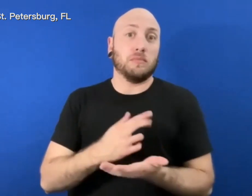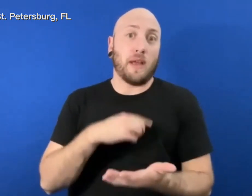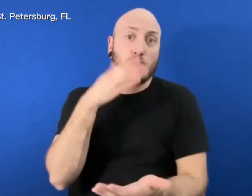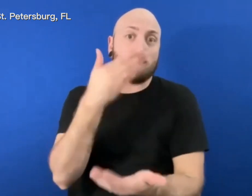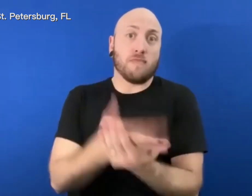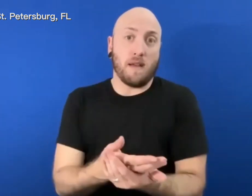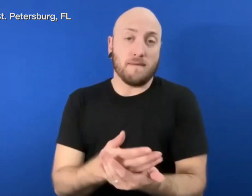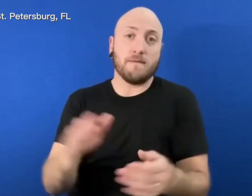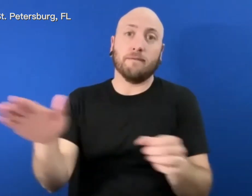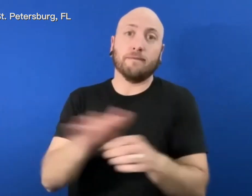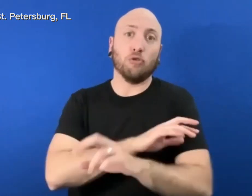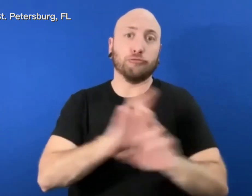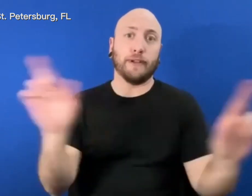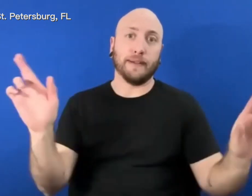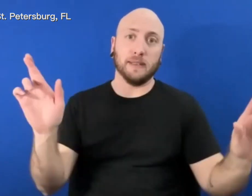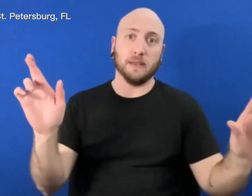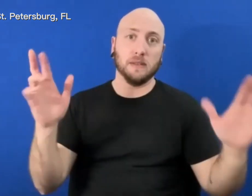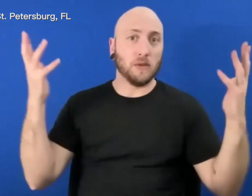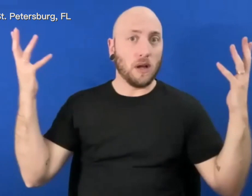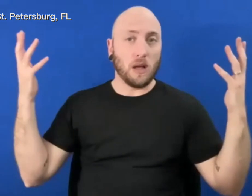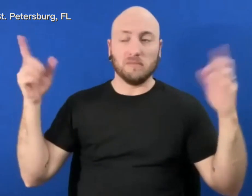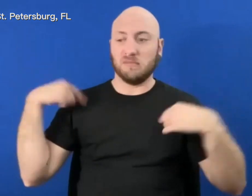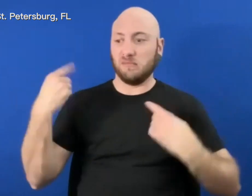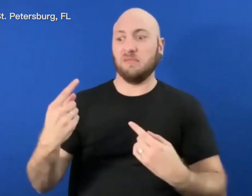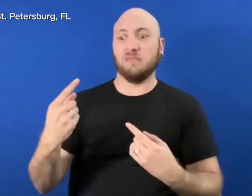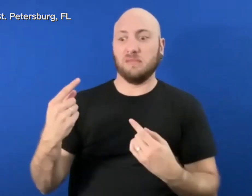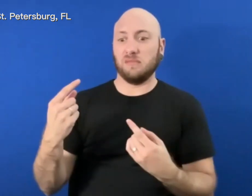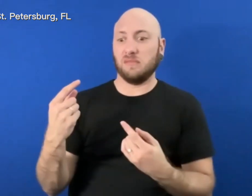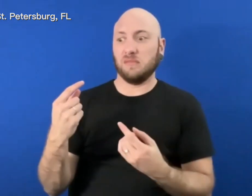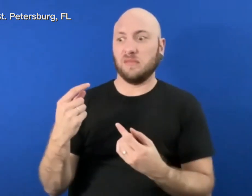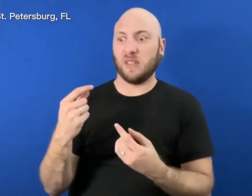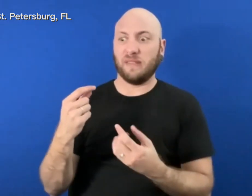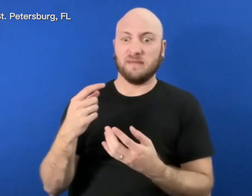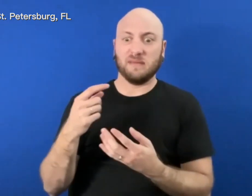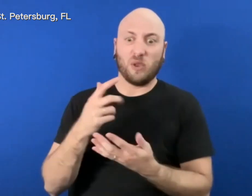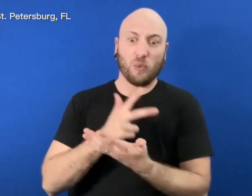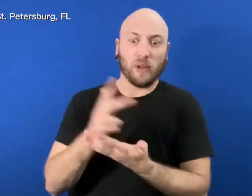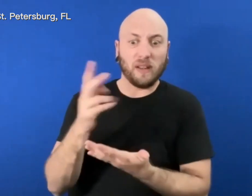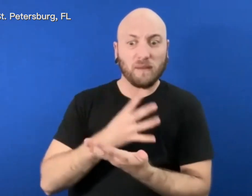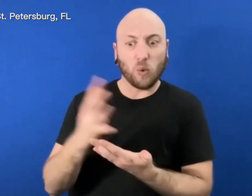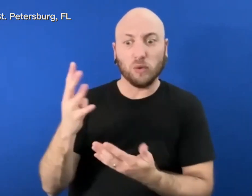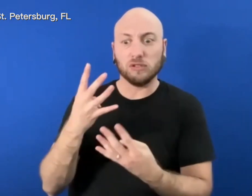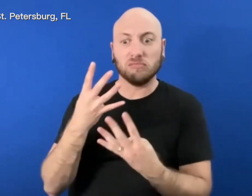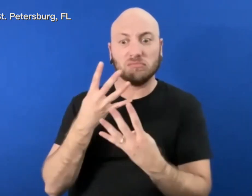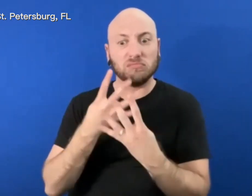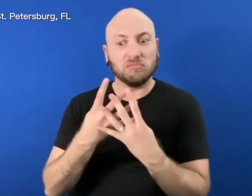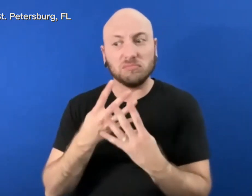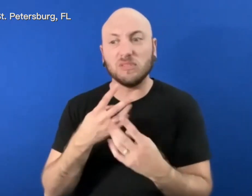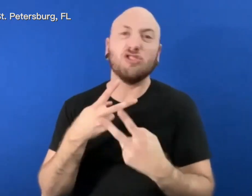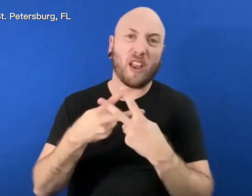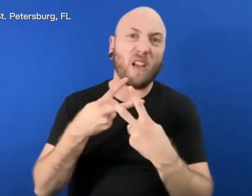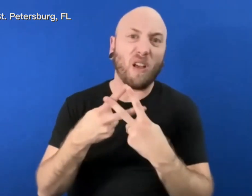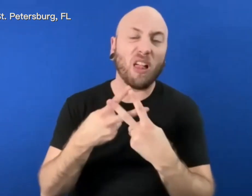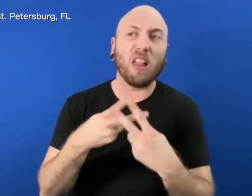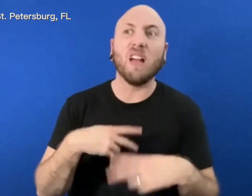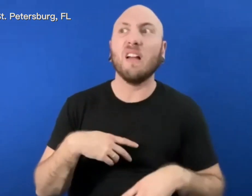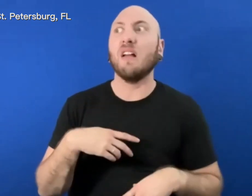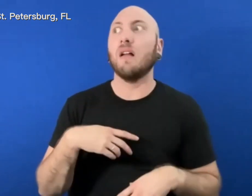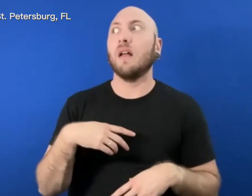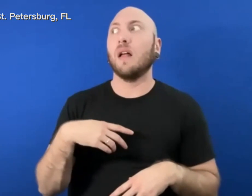had just spent a few weeks in jail. I detoxed, so I was like ready and fresh minded to do whatever it